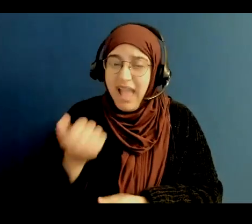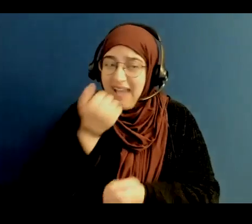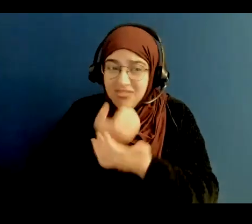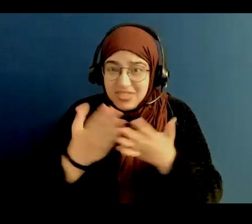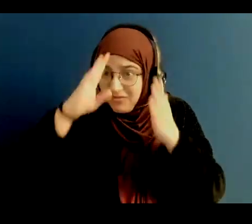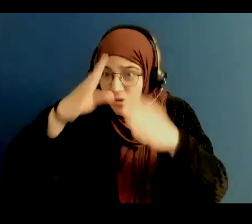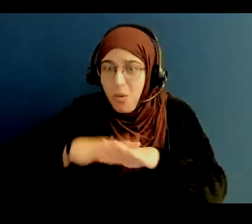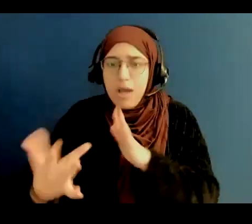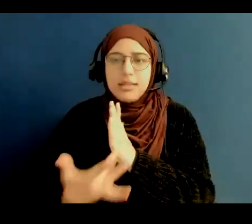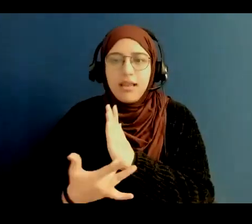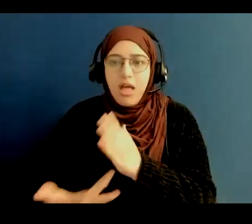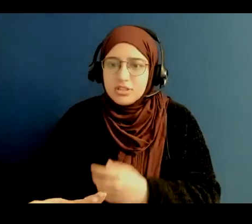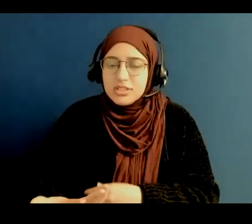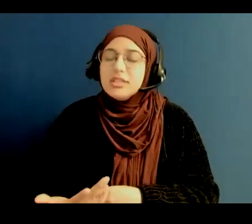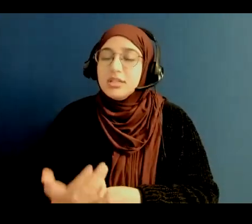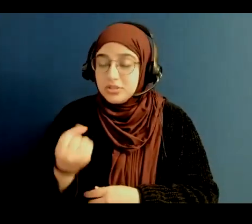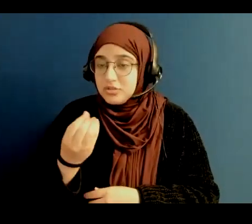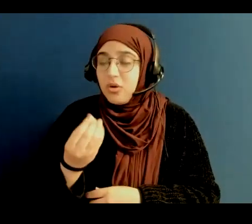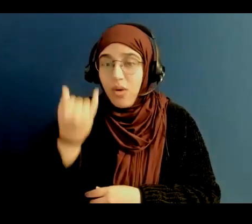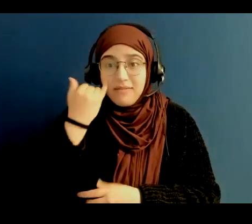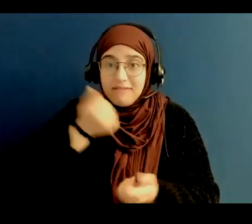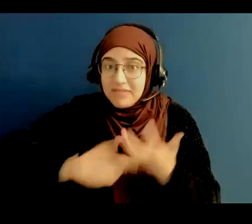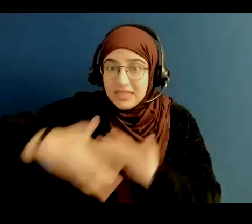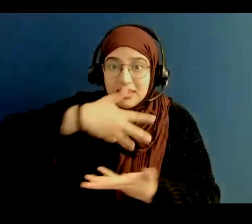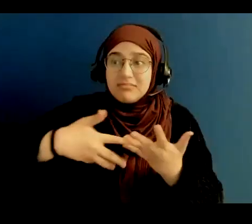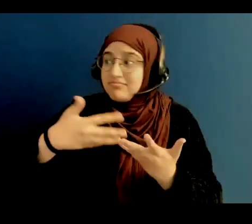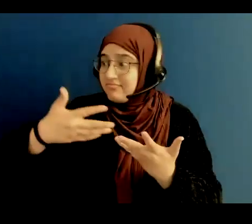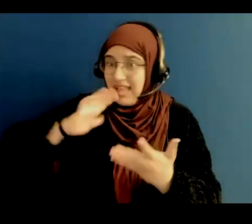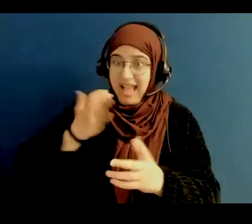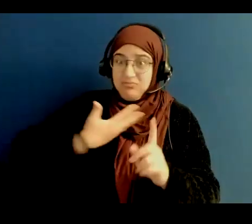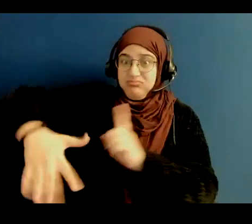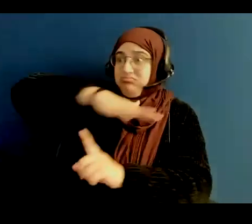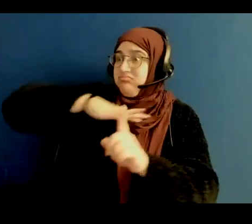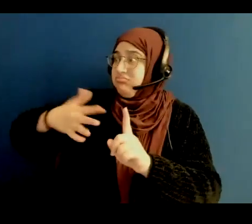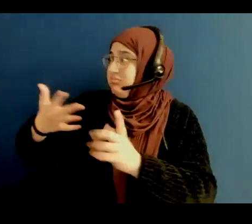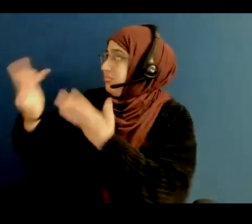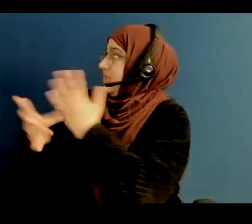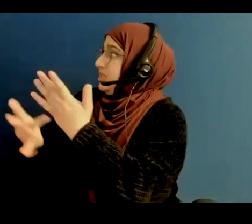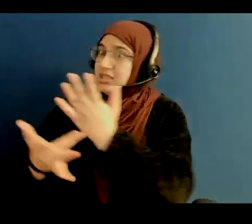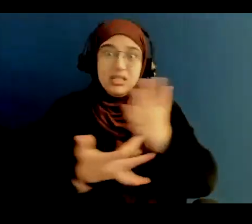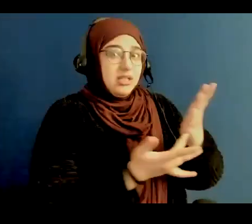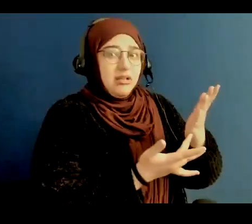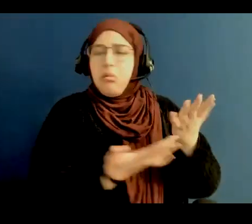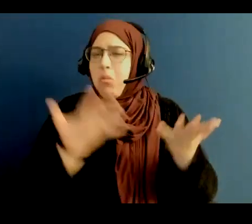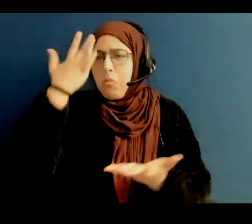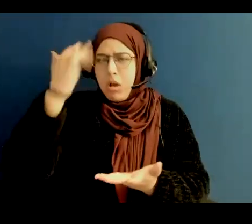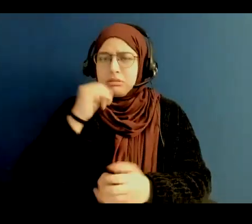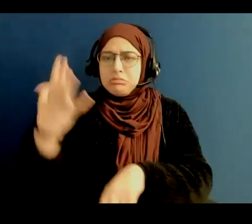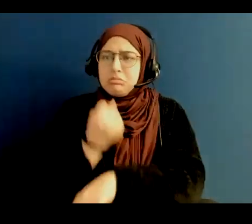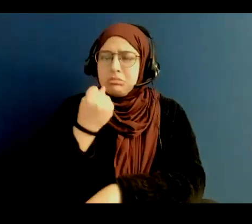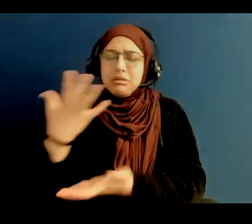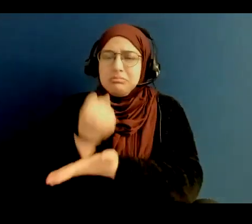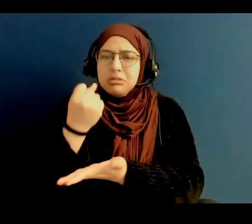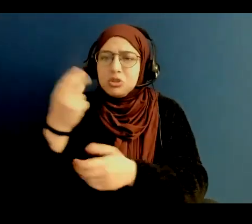if everything is, surrounding us is about technology, then why not use it to do good? There is a lot of bad you can do